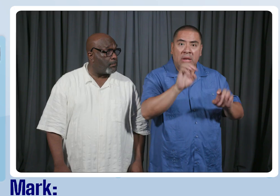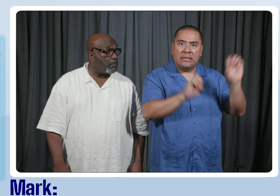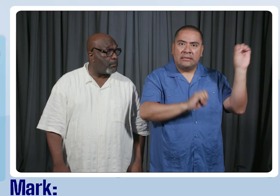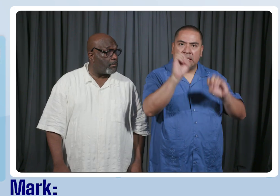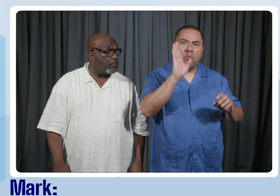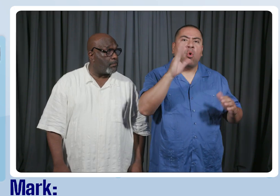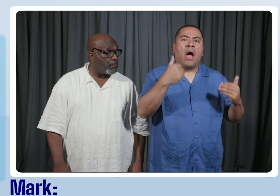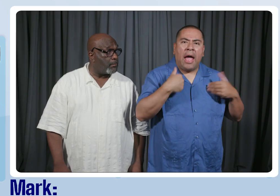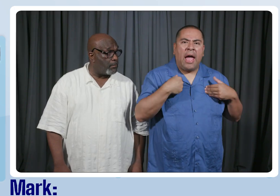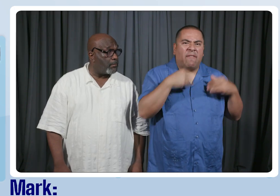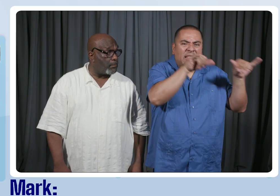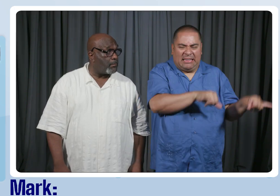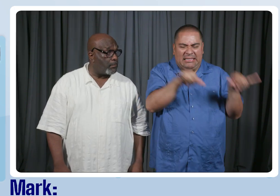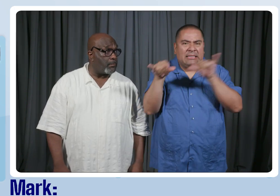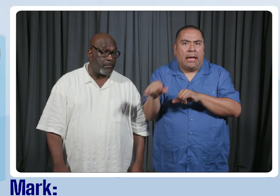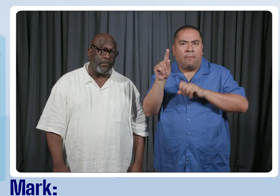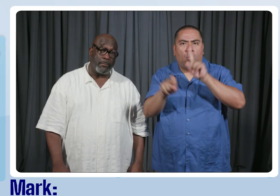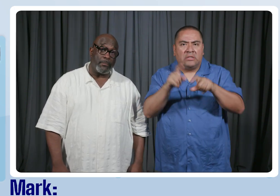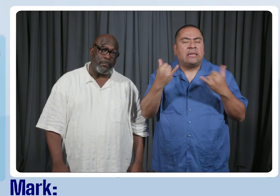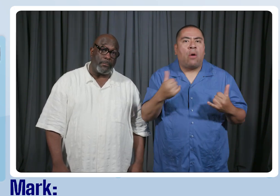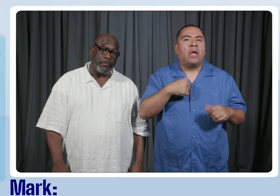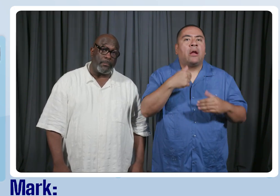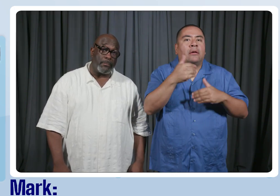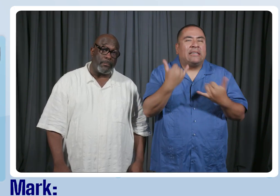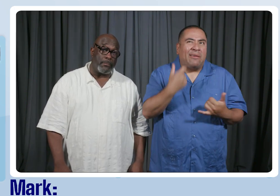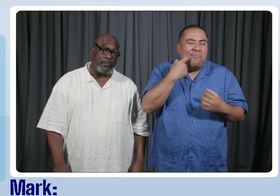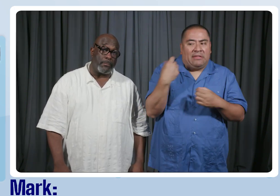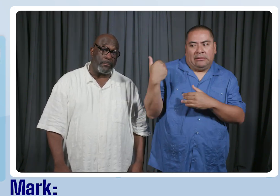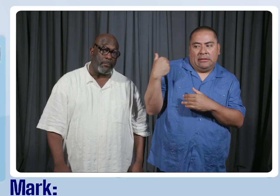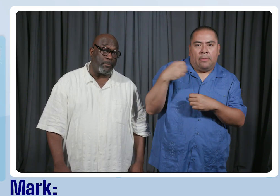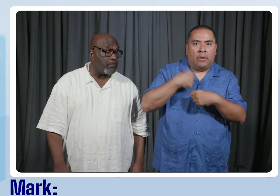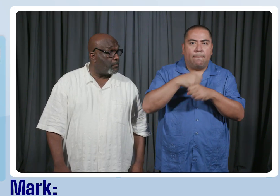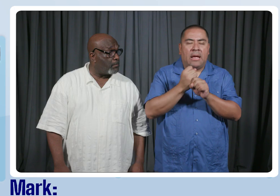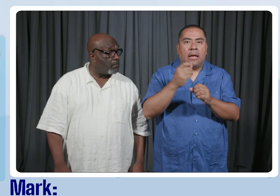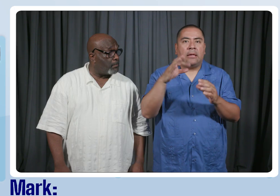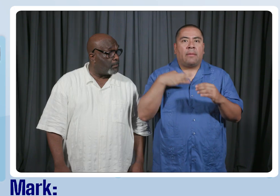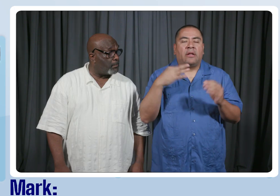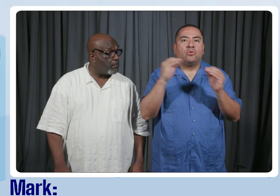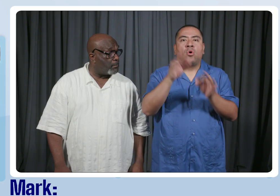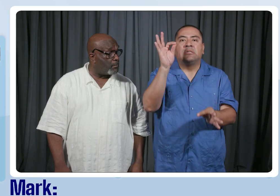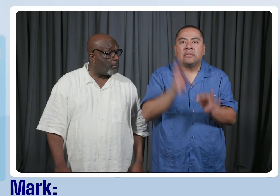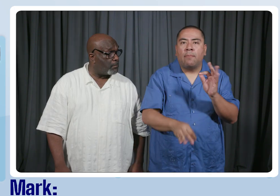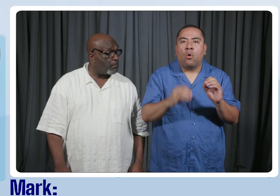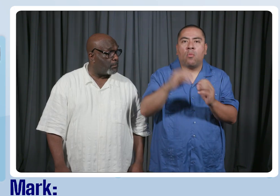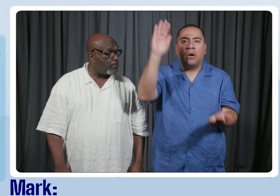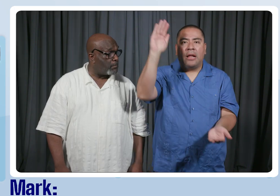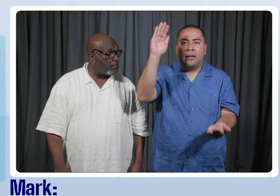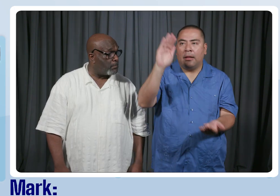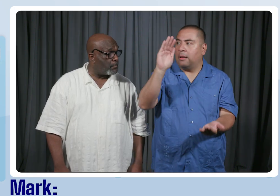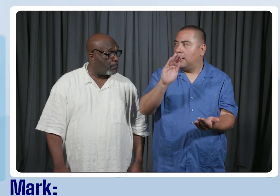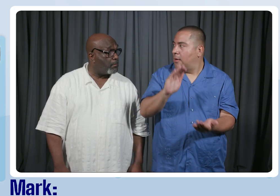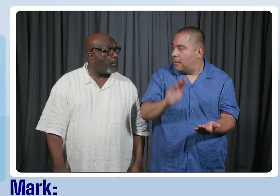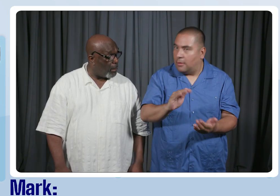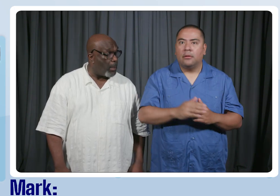anyway. So we are in the process, and we have for years made the application simpler and smaller and smaller and smaller, to the point